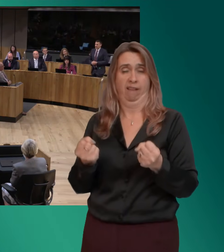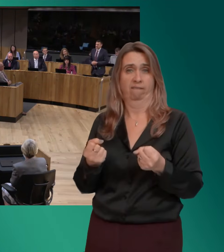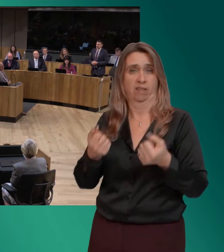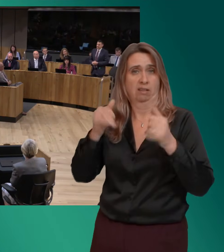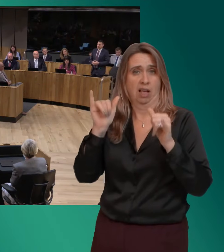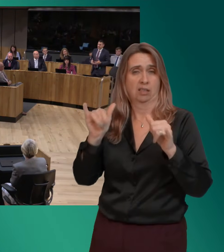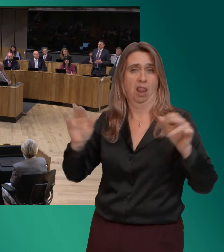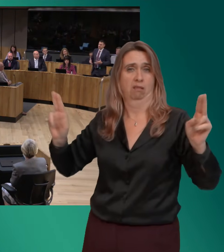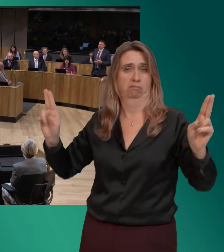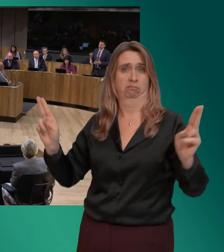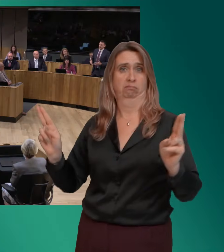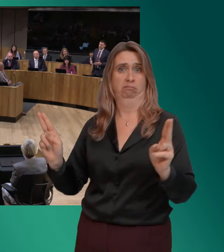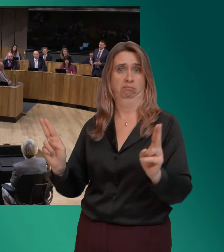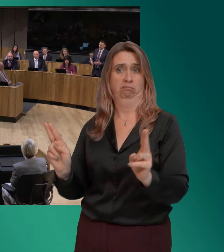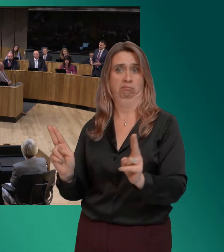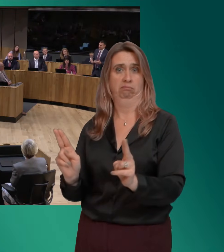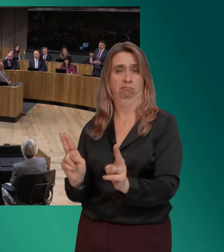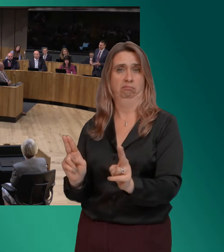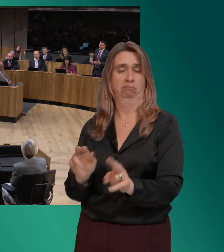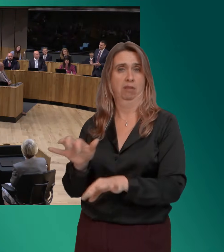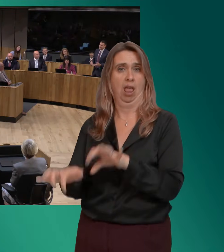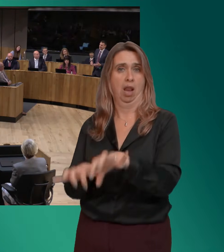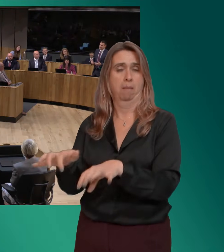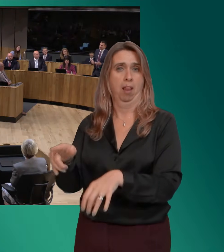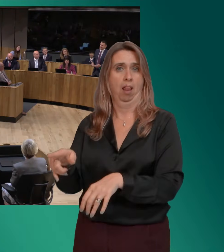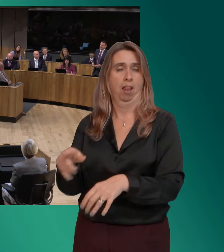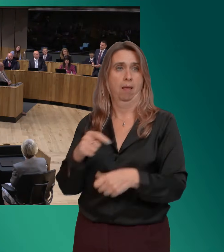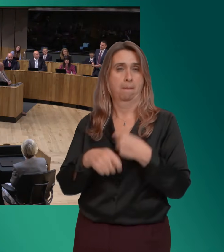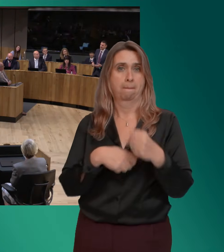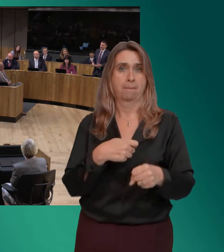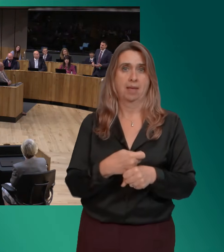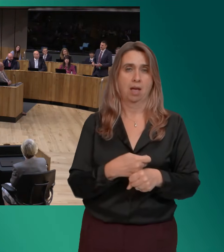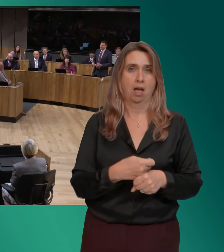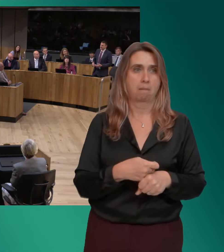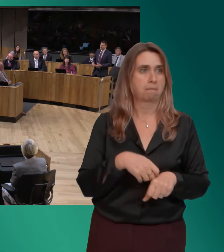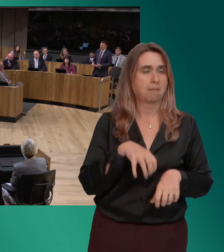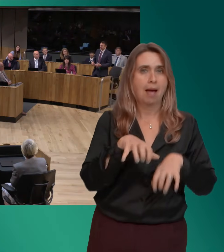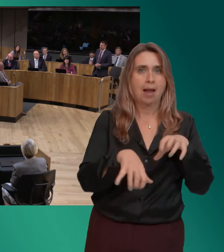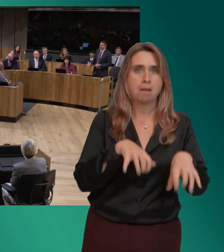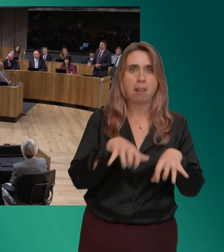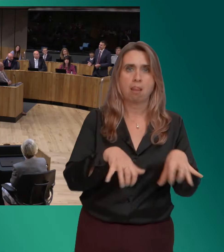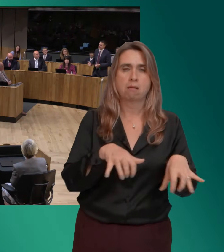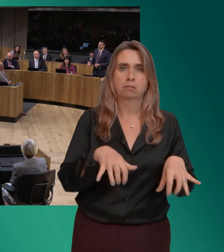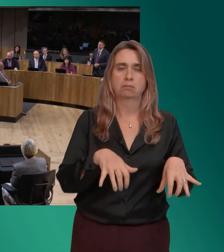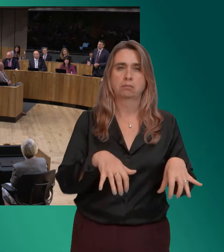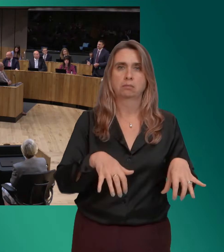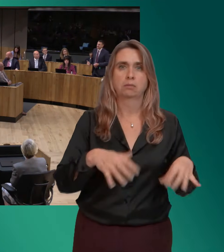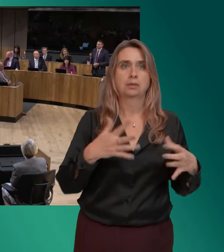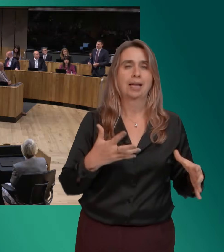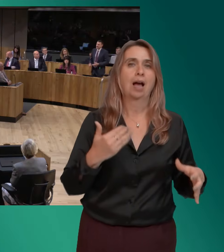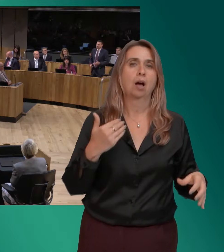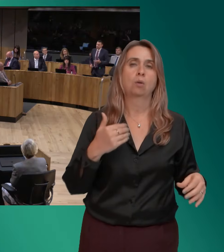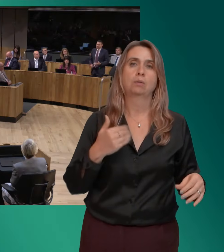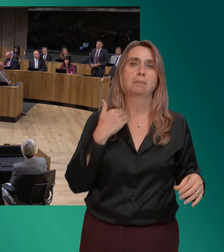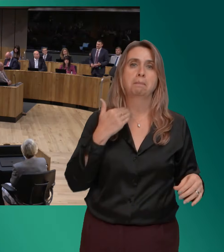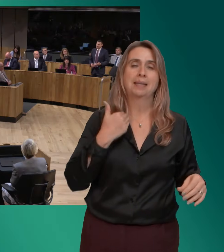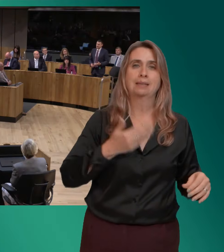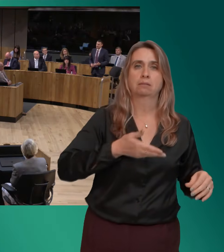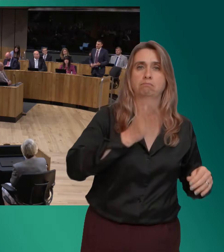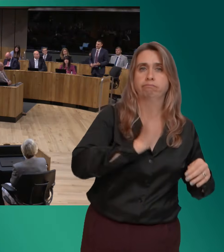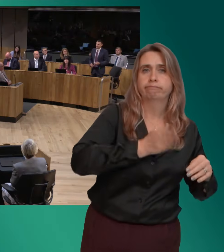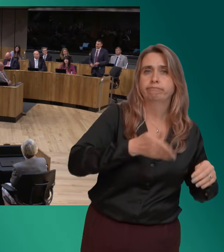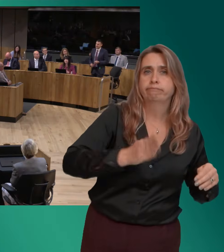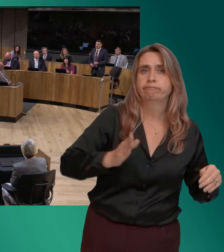here in Wales, and that's put a huge pressure on our critical mass of livestock numbers. We've seen it in our abattoirs across the country. With the